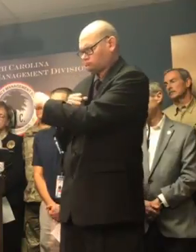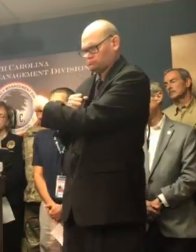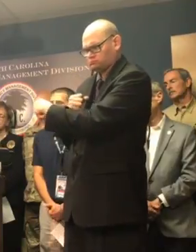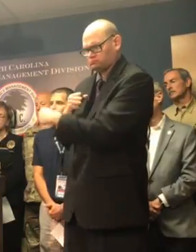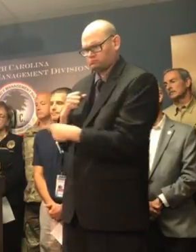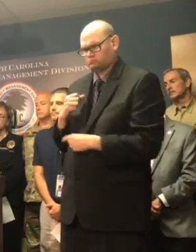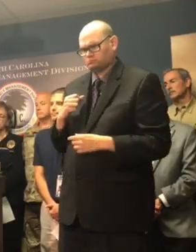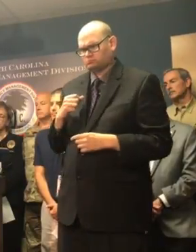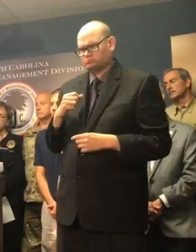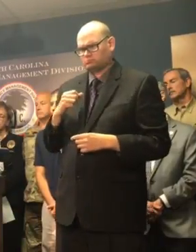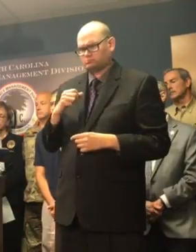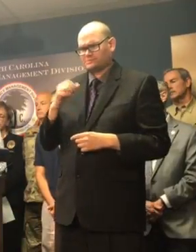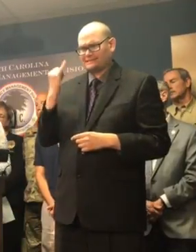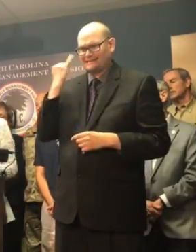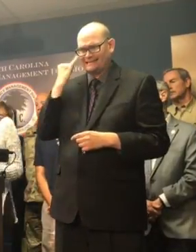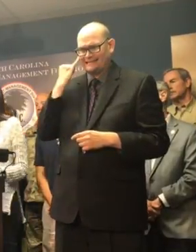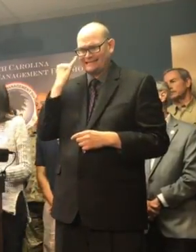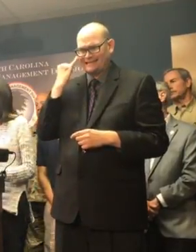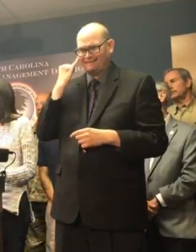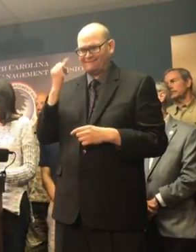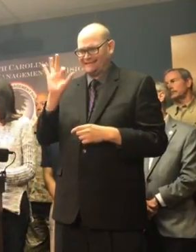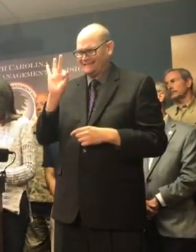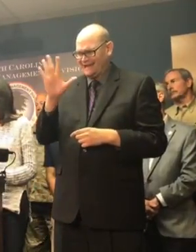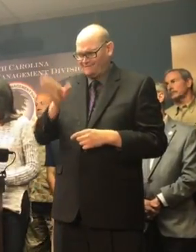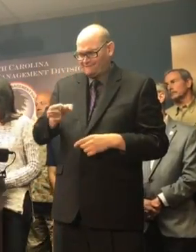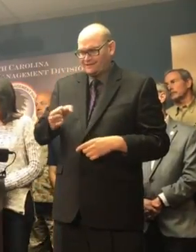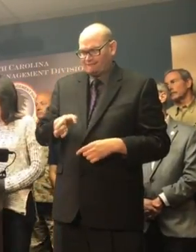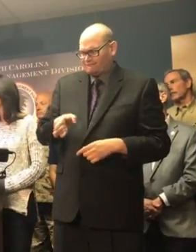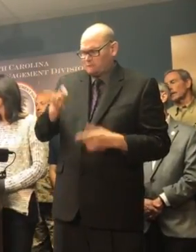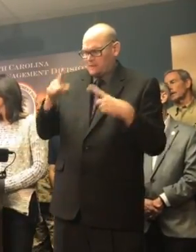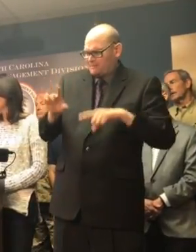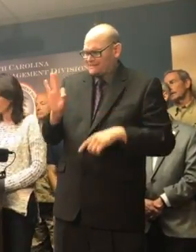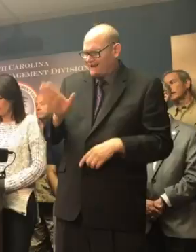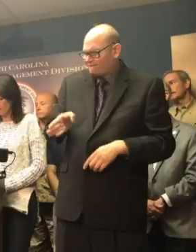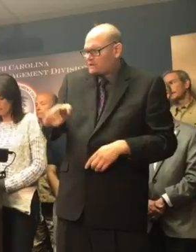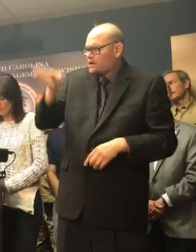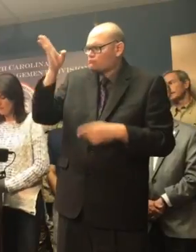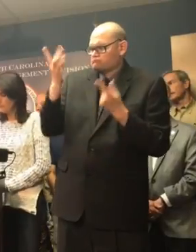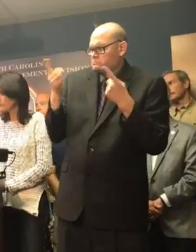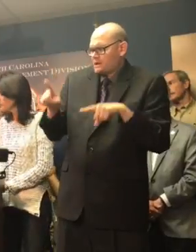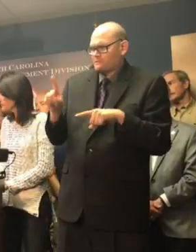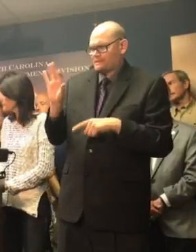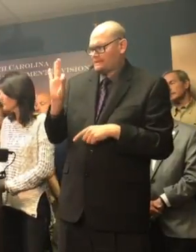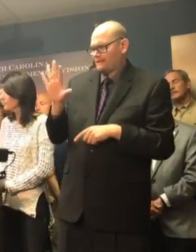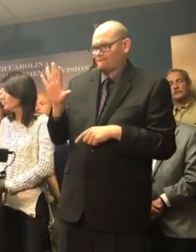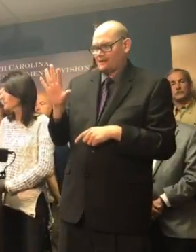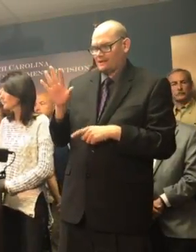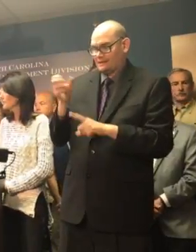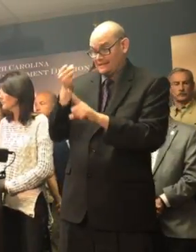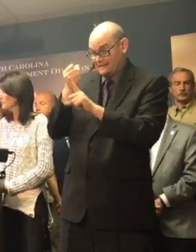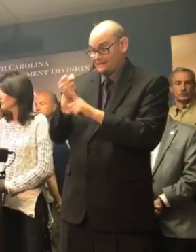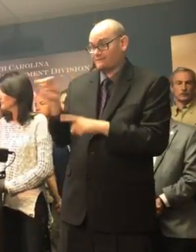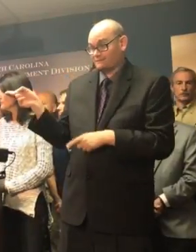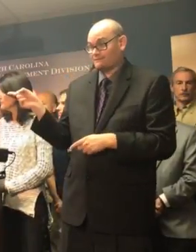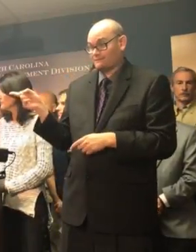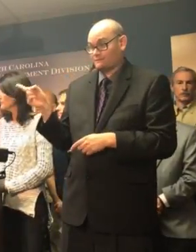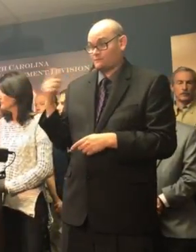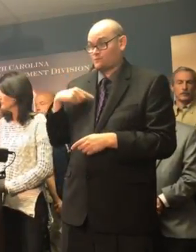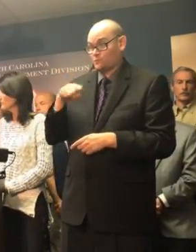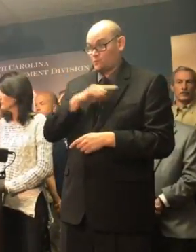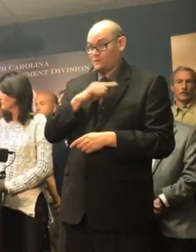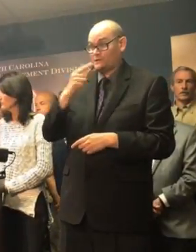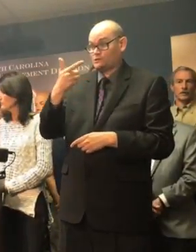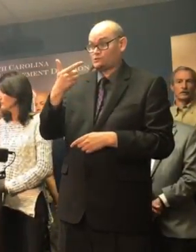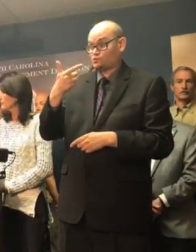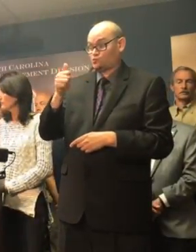Well, that's a lot of the reason why we did the state-to-state calls, and so I'll let you talk about that. Yes, we know that Georgia's